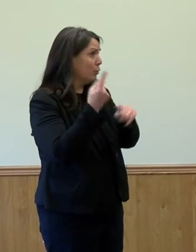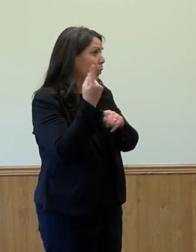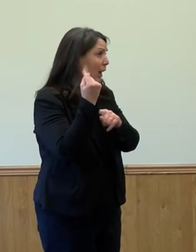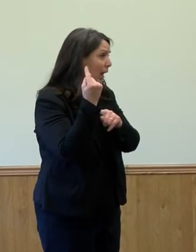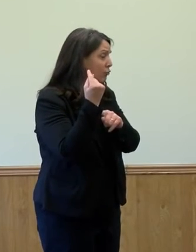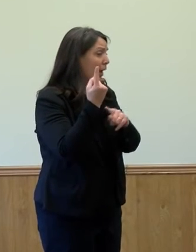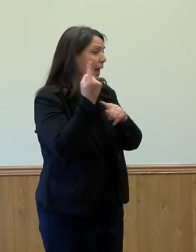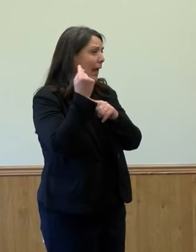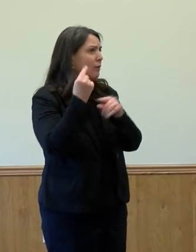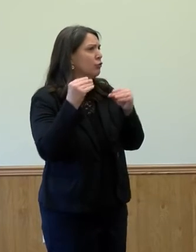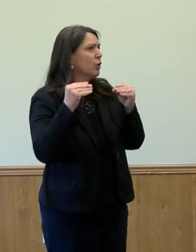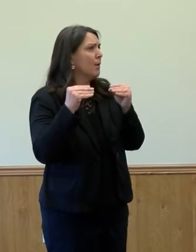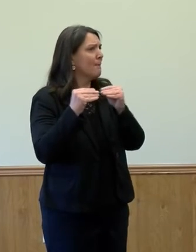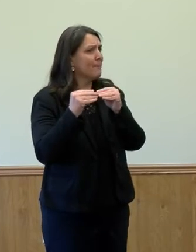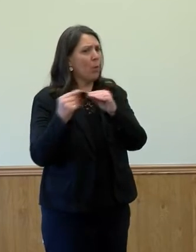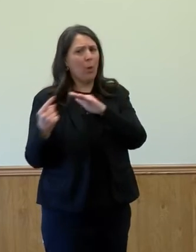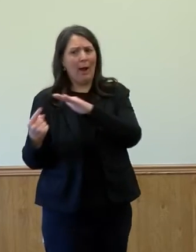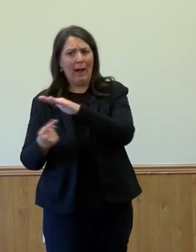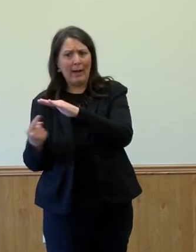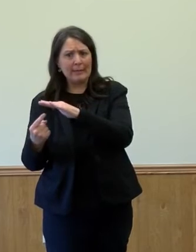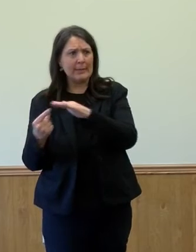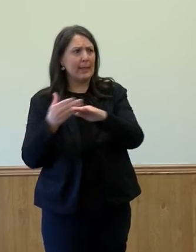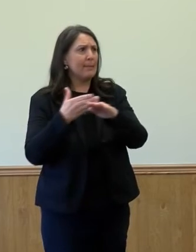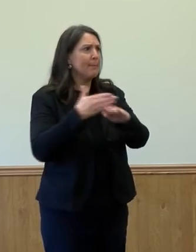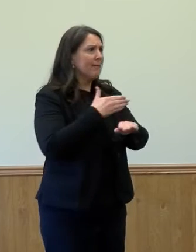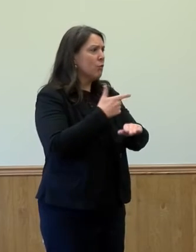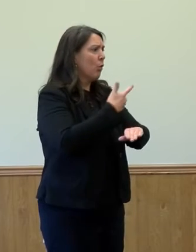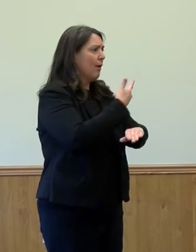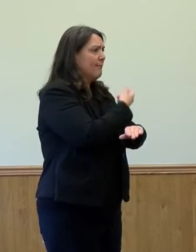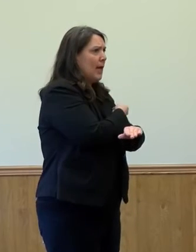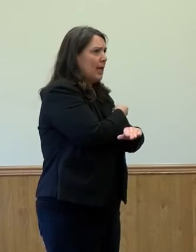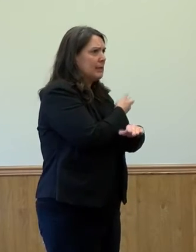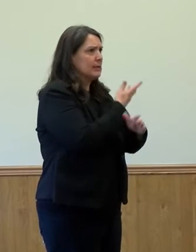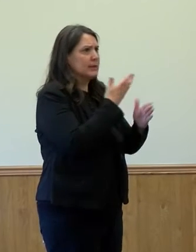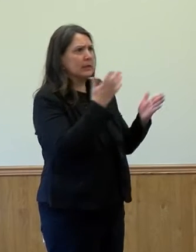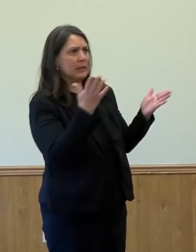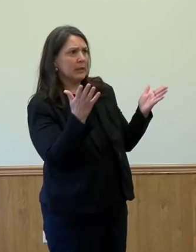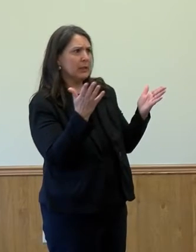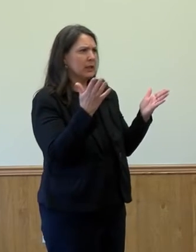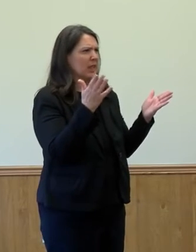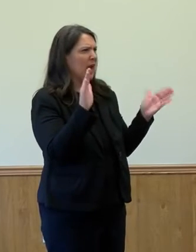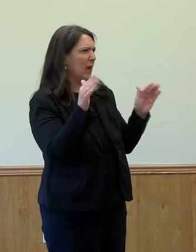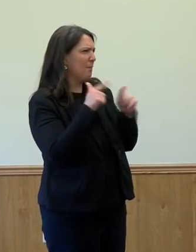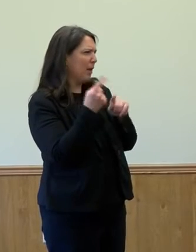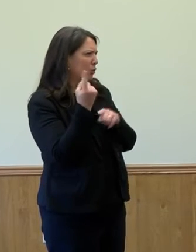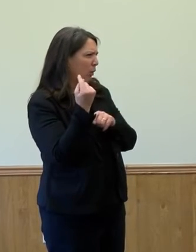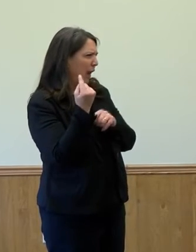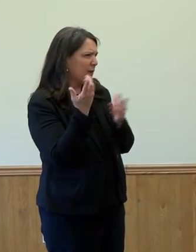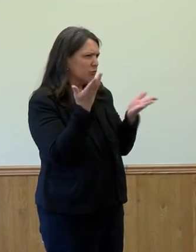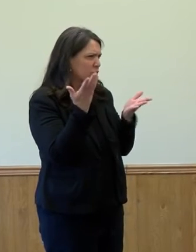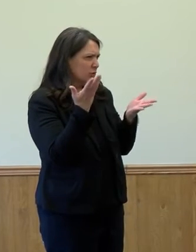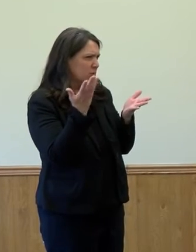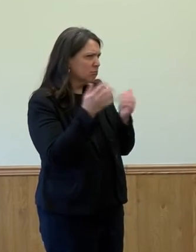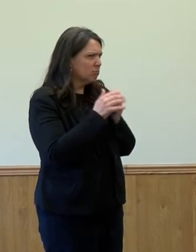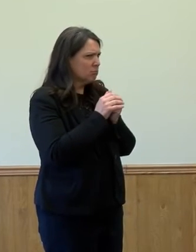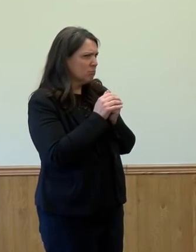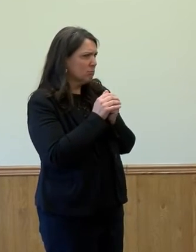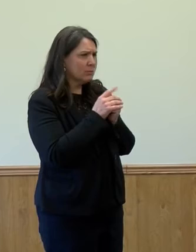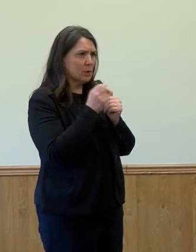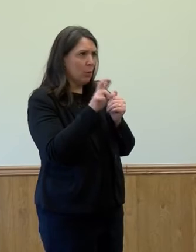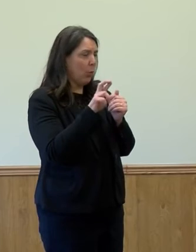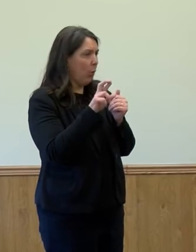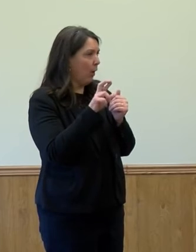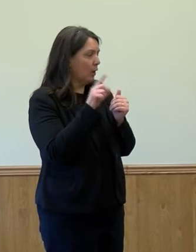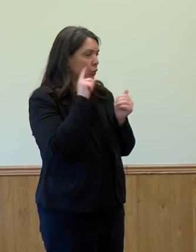in more isolation before the vaccine, before we didn't have to wear masks at one point when people were outside, or did it still kind